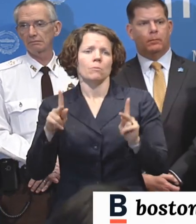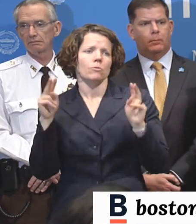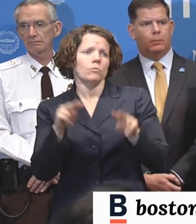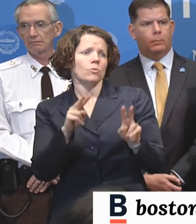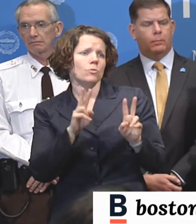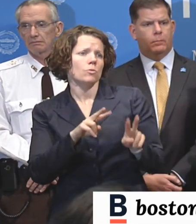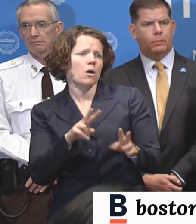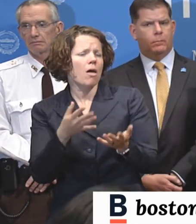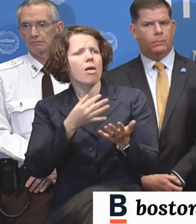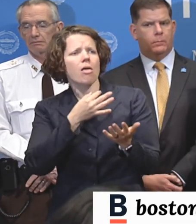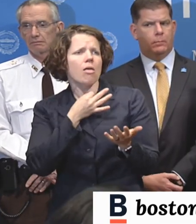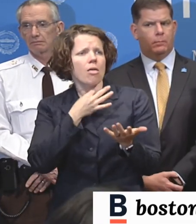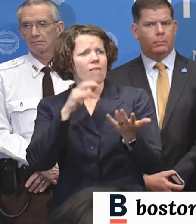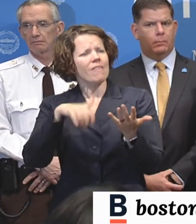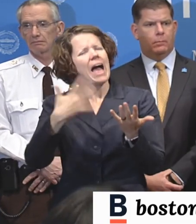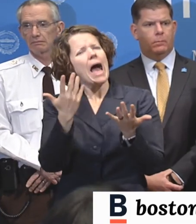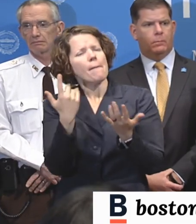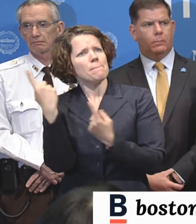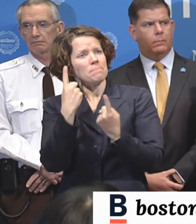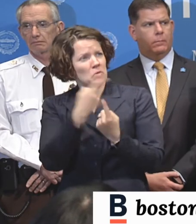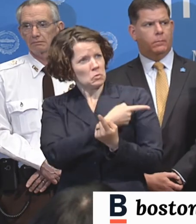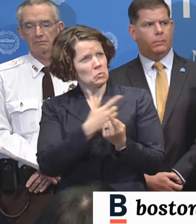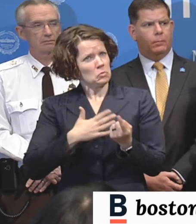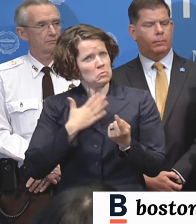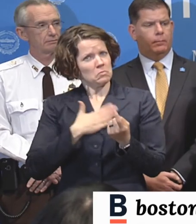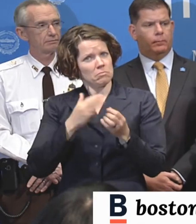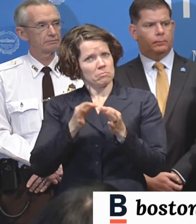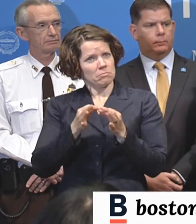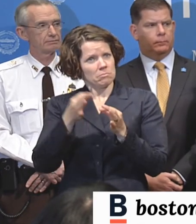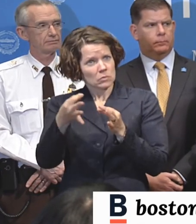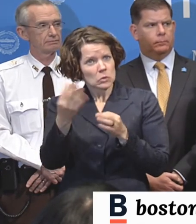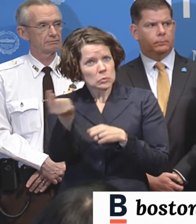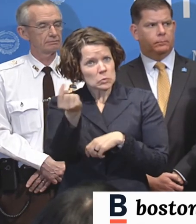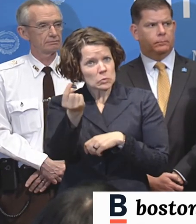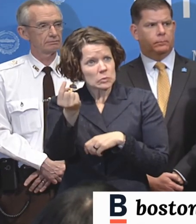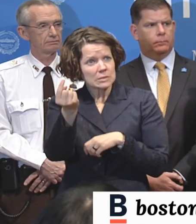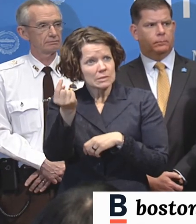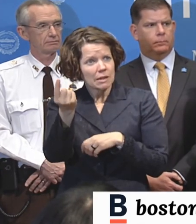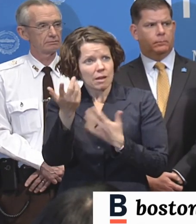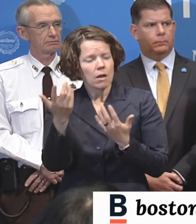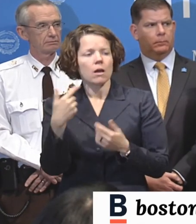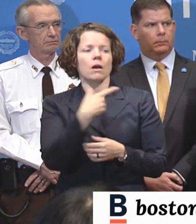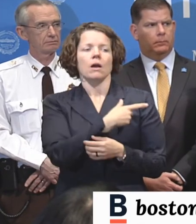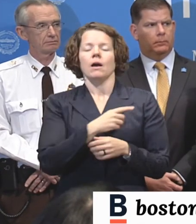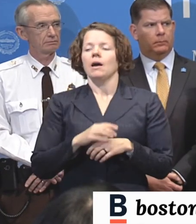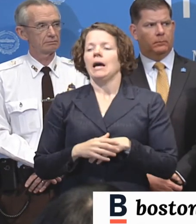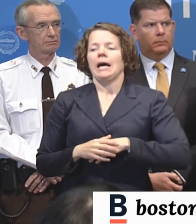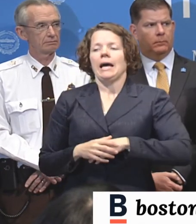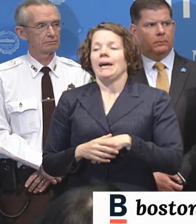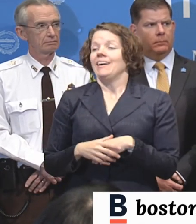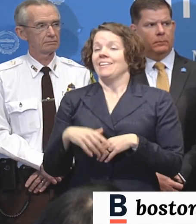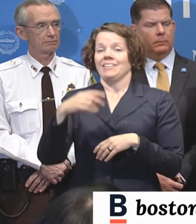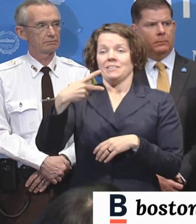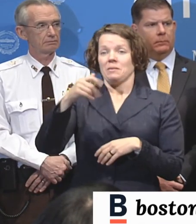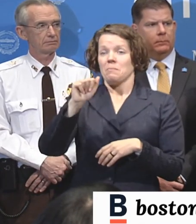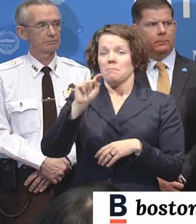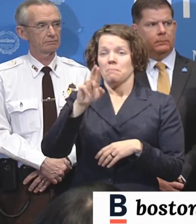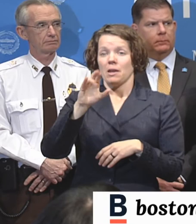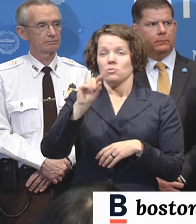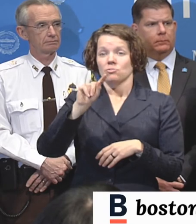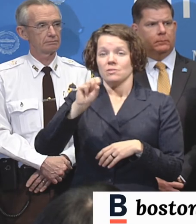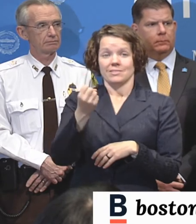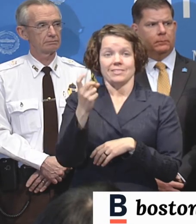back a day on Tuesday? I know that that's like moving mountains, of course, but I was wondering. As a practical matter, the marathon is run on Patriots Day or it's not